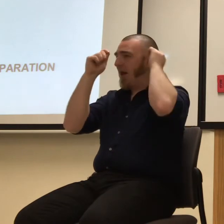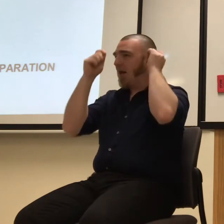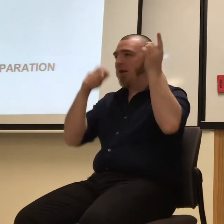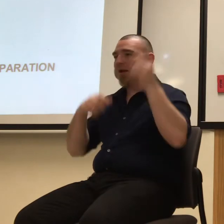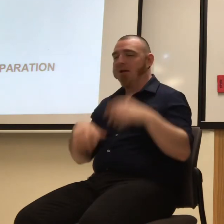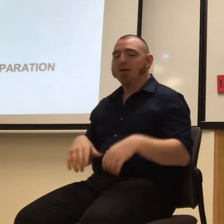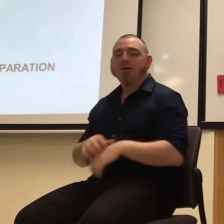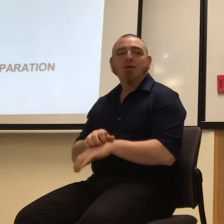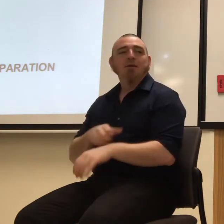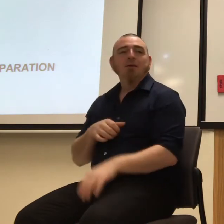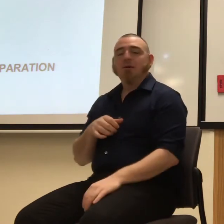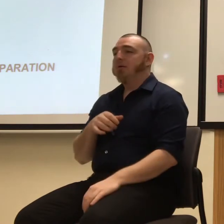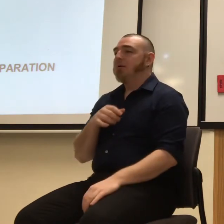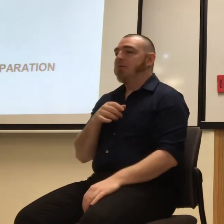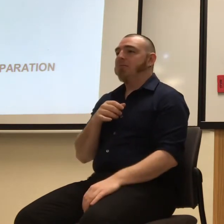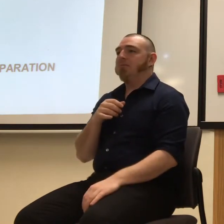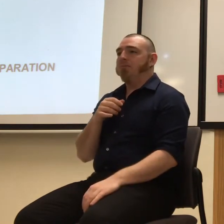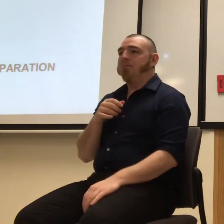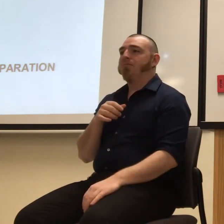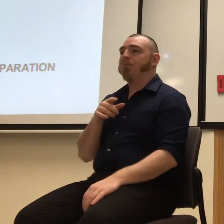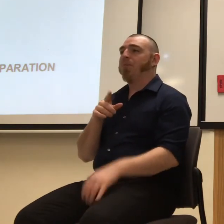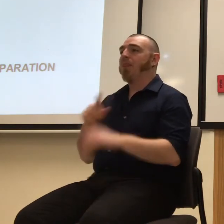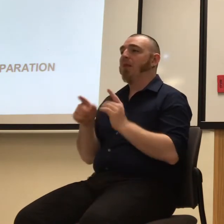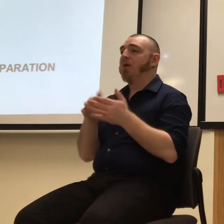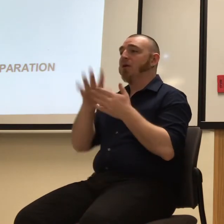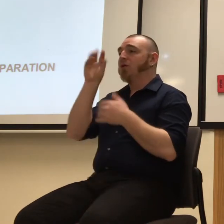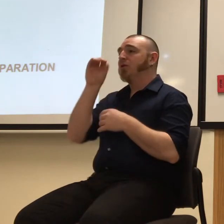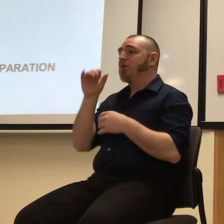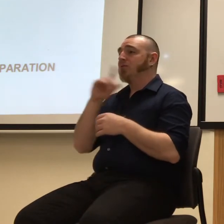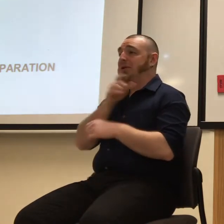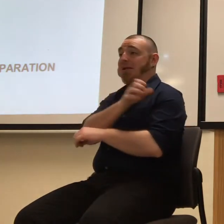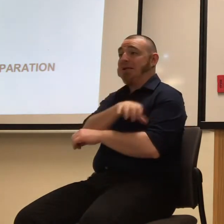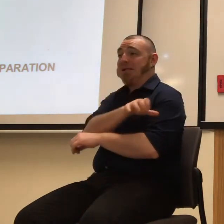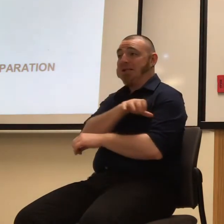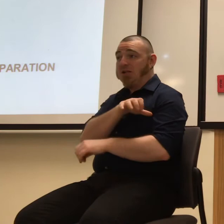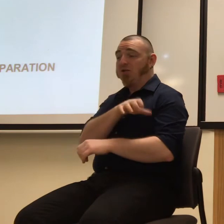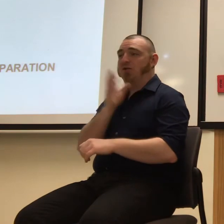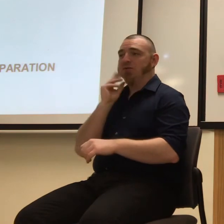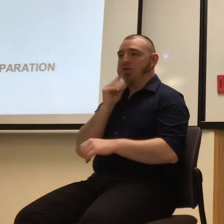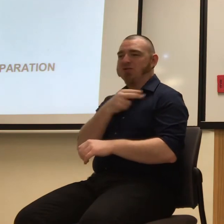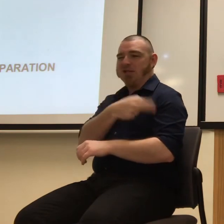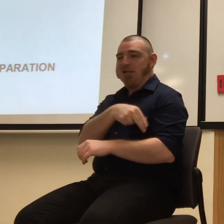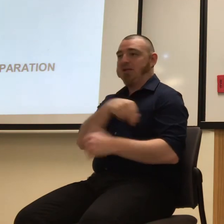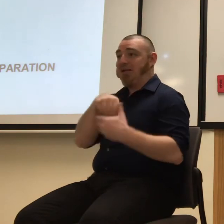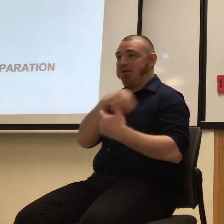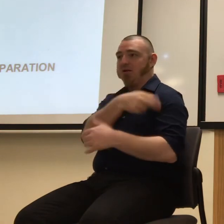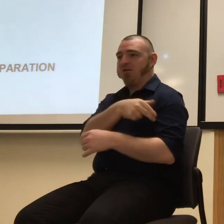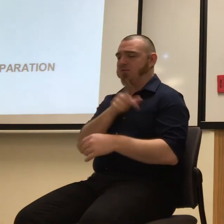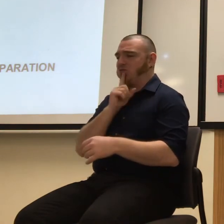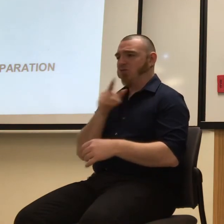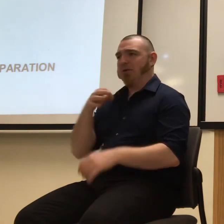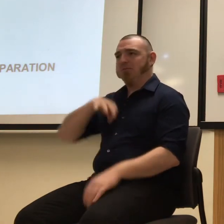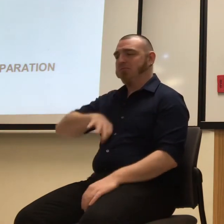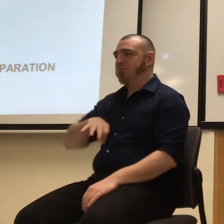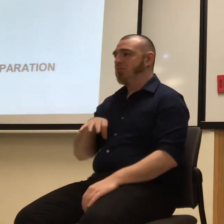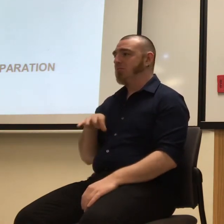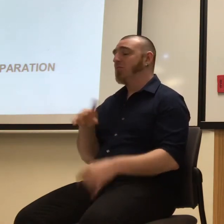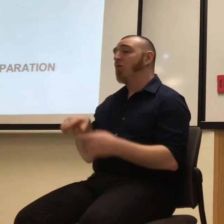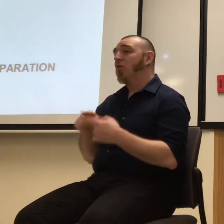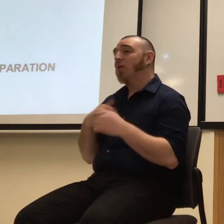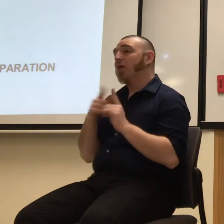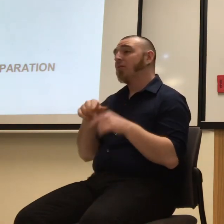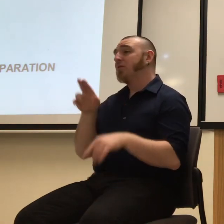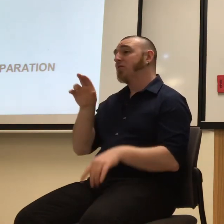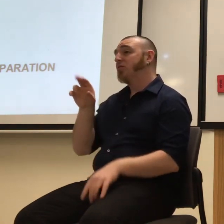Yeah, but clinical experience is really valuable. I'll share one experience with you. When I was a grad student at UCLA, I went